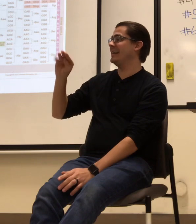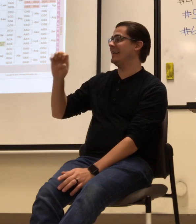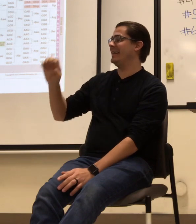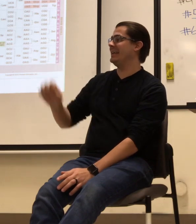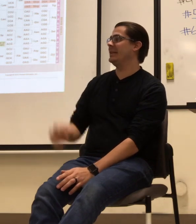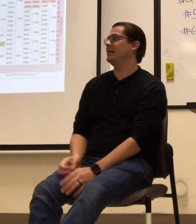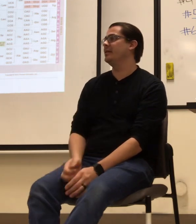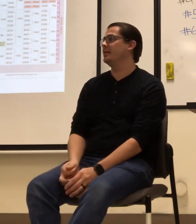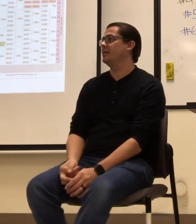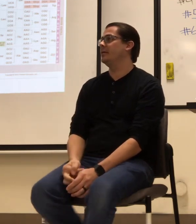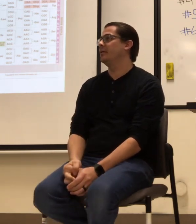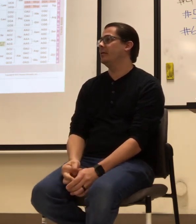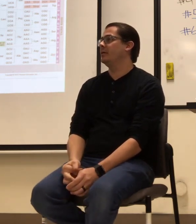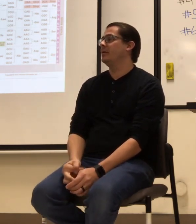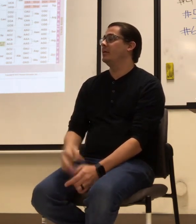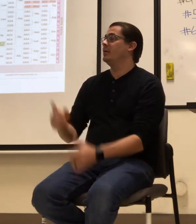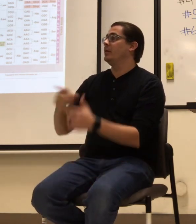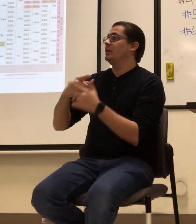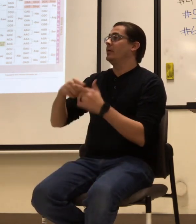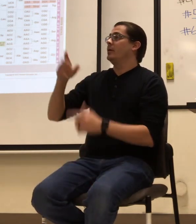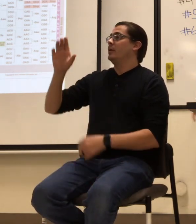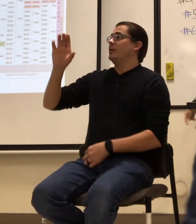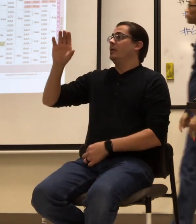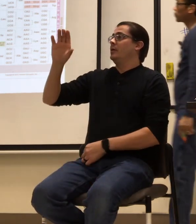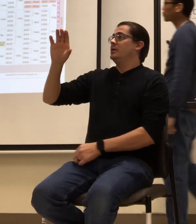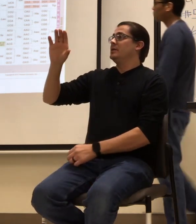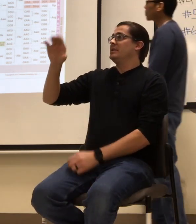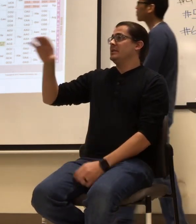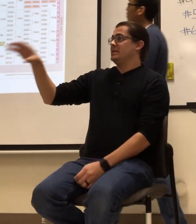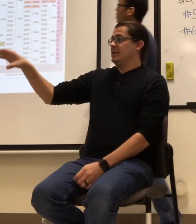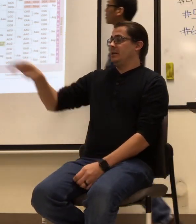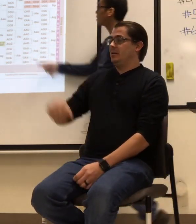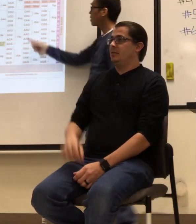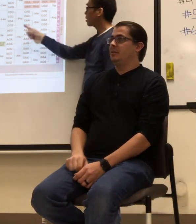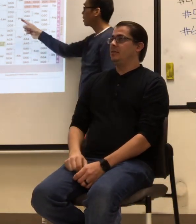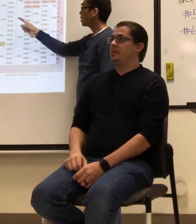MET, and then CCC,